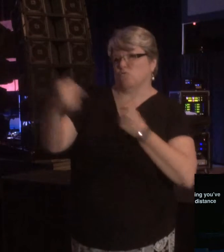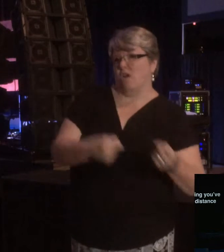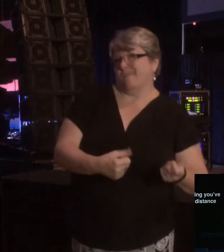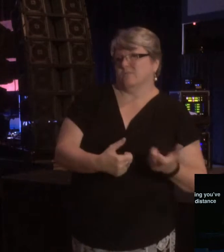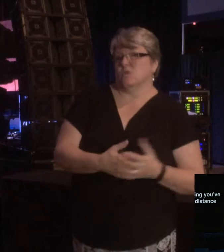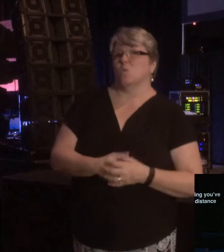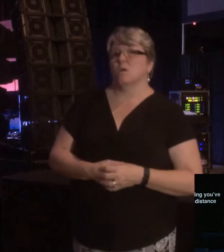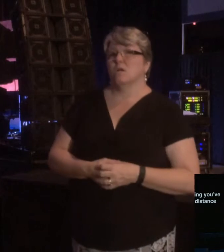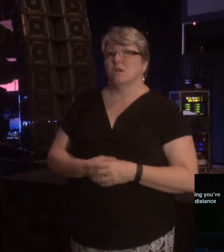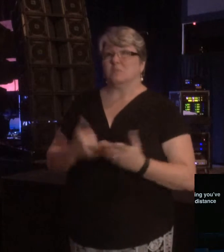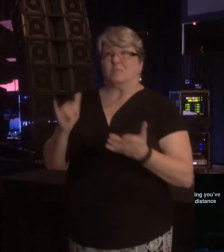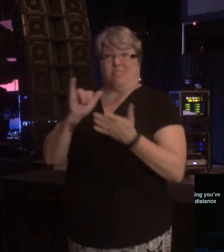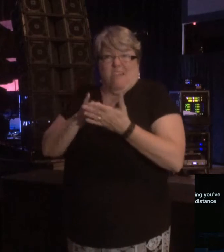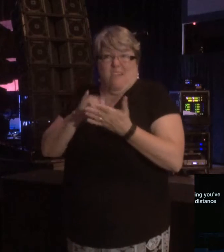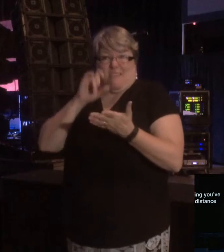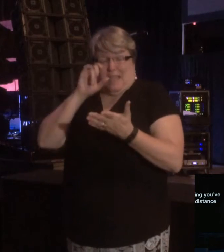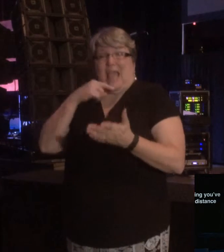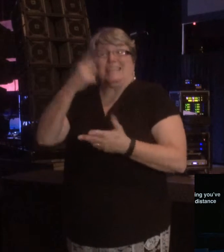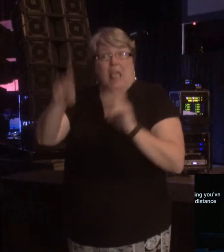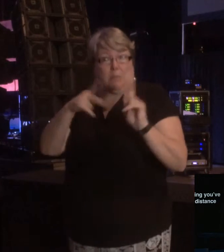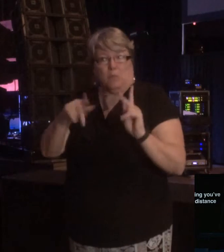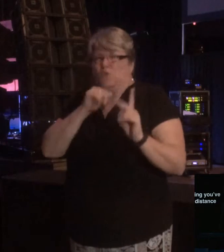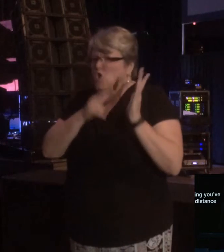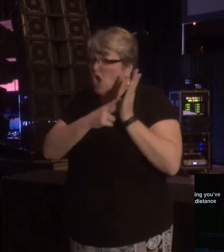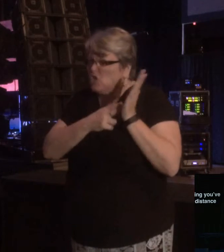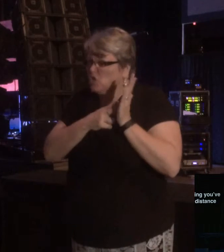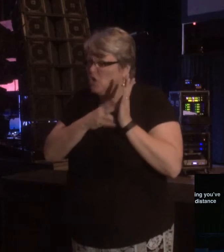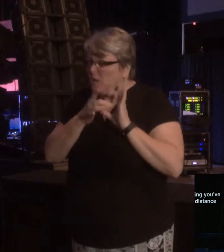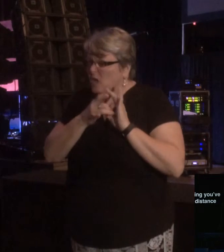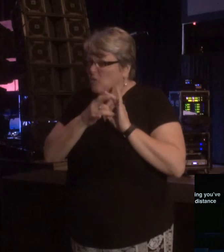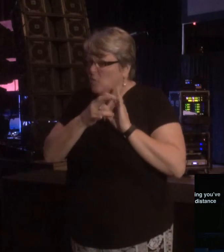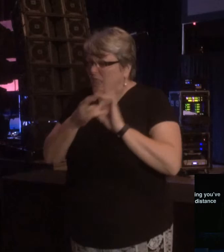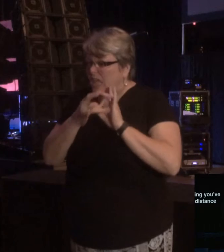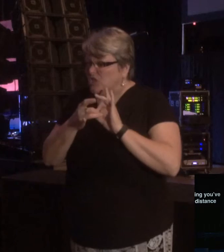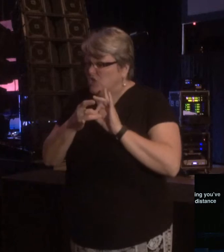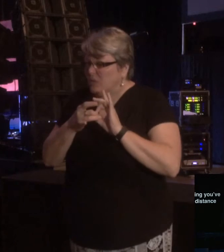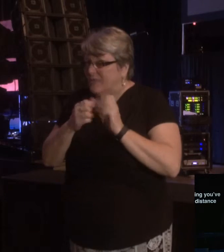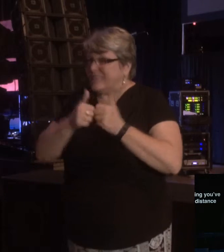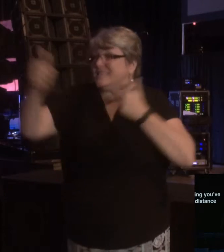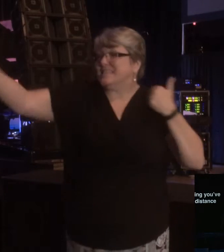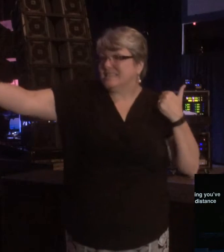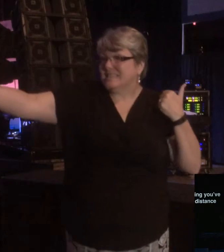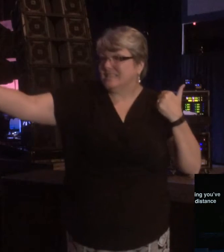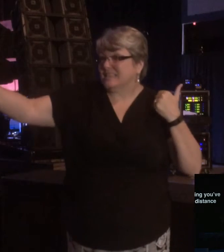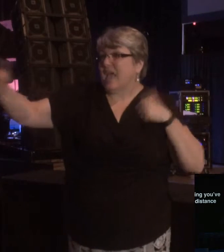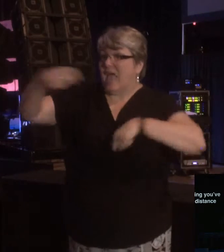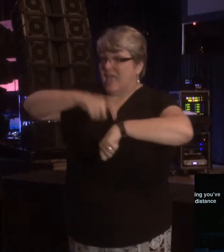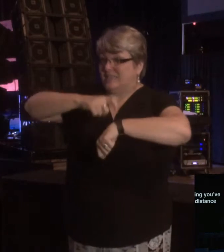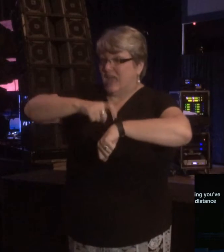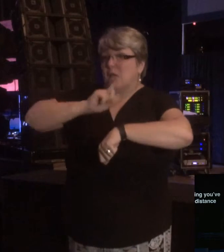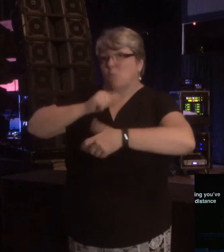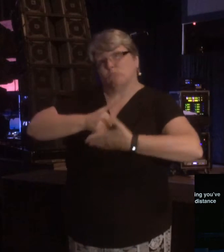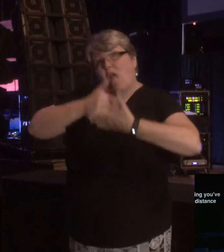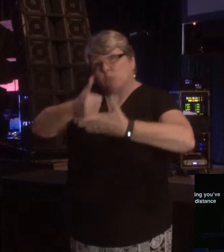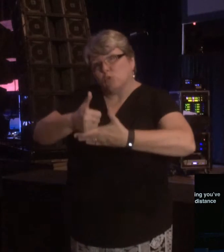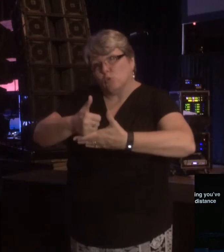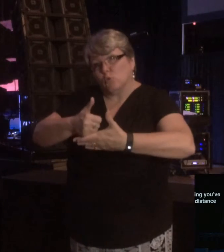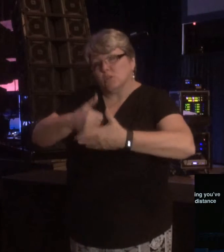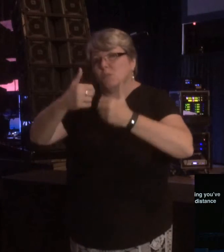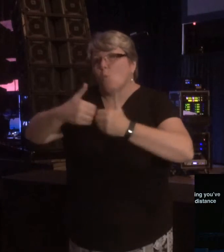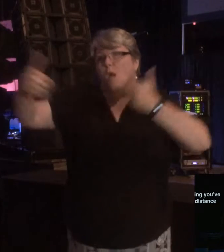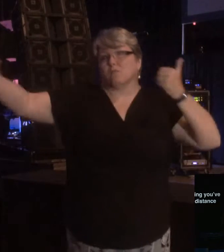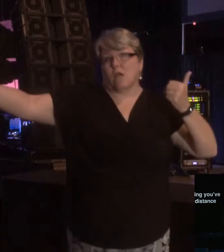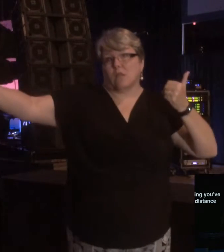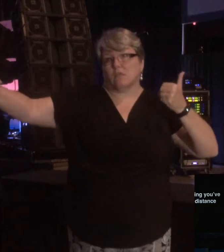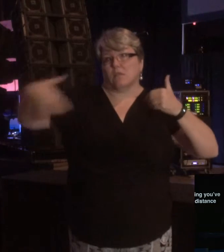meant a lot to her, and we could talk about those things, but it wasn't like, okay, let's sit down and go through this passage, because